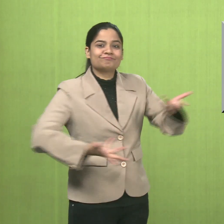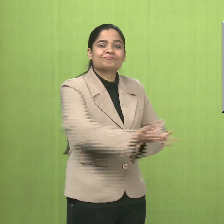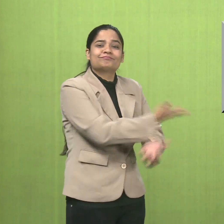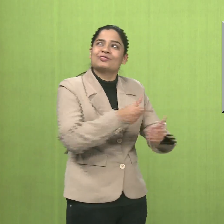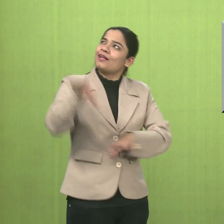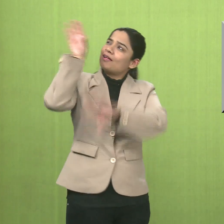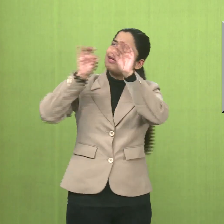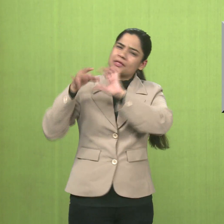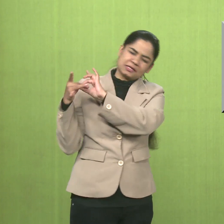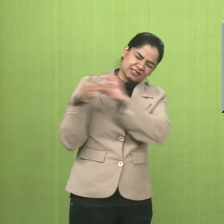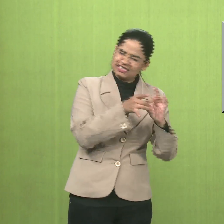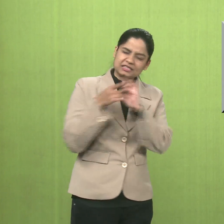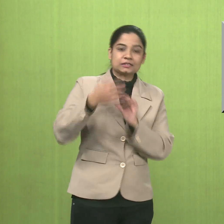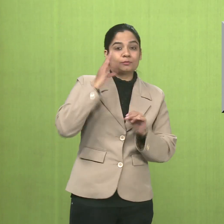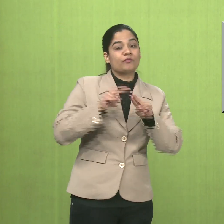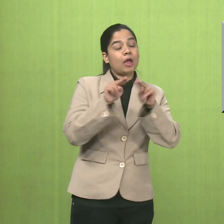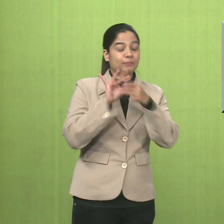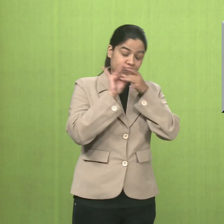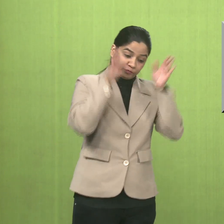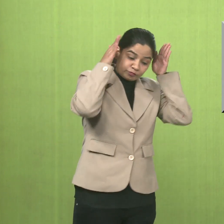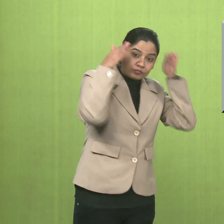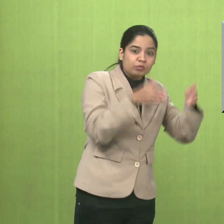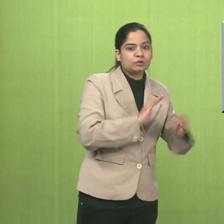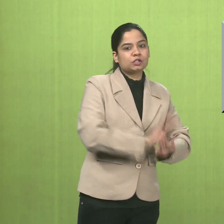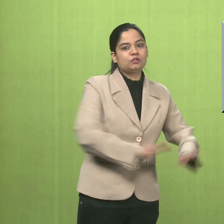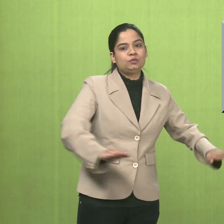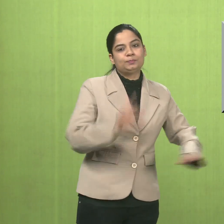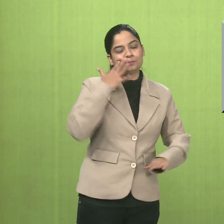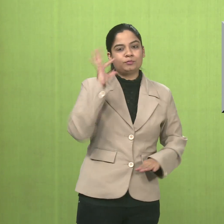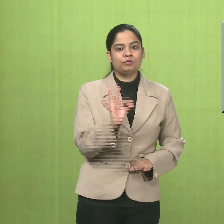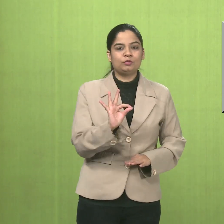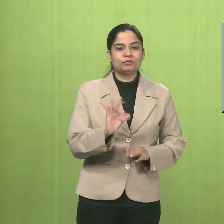stories, experiences with them so that they feel connected to their family. So that's also very